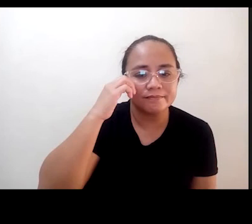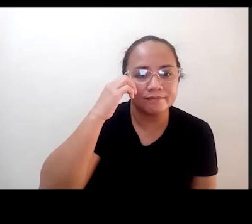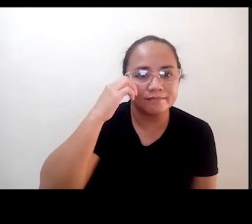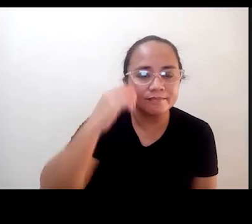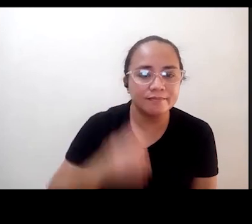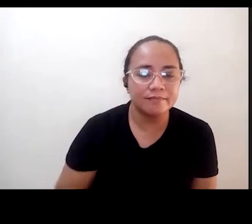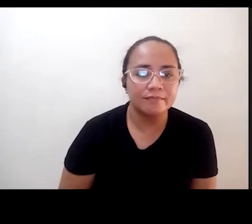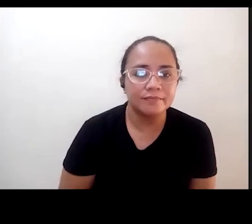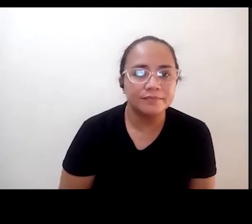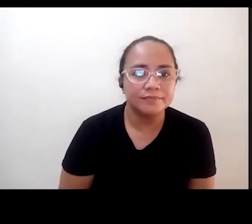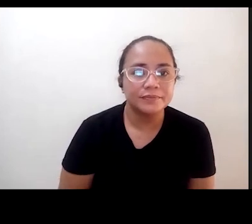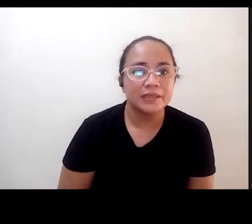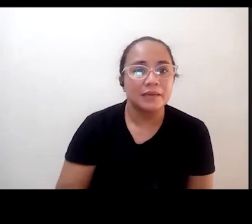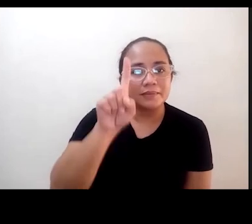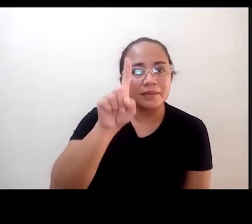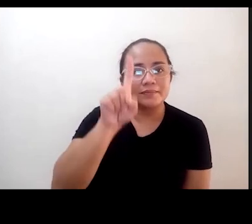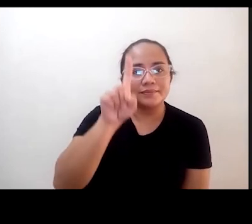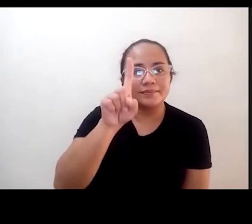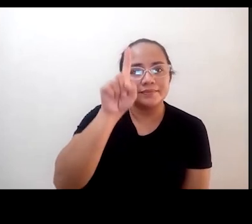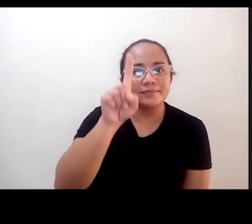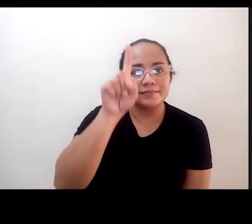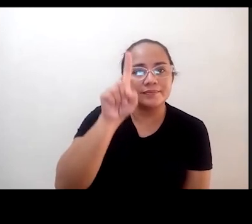Let's go back up.